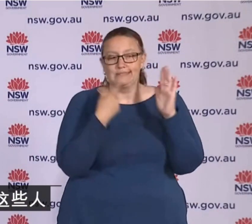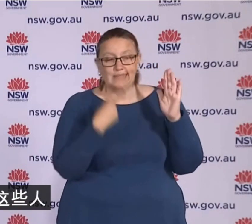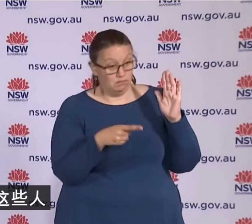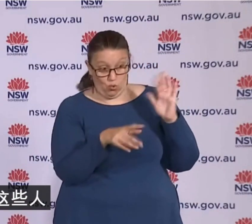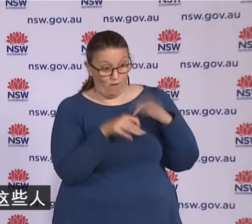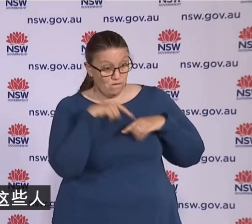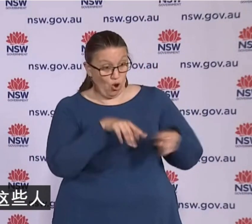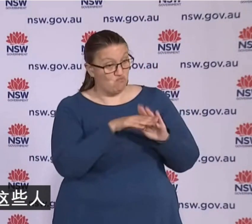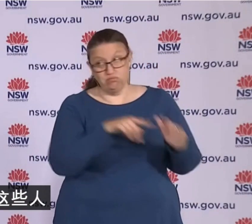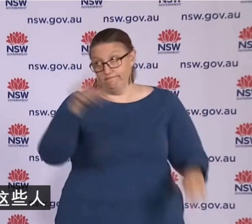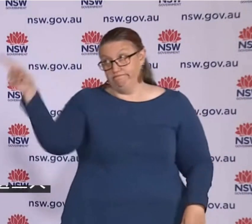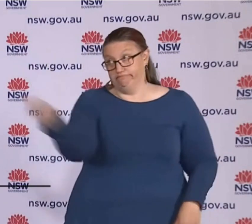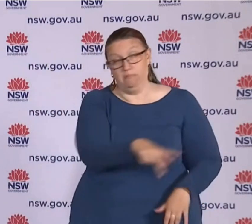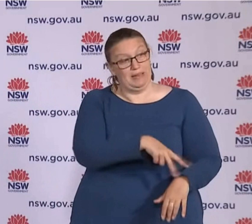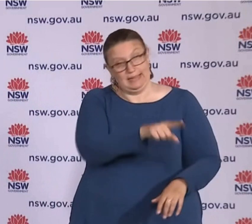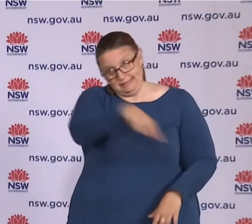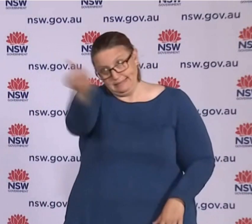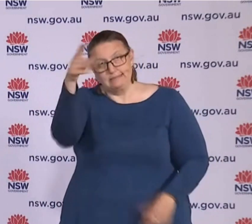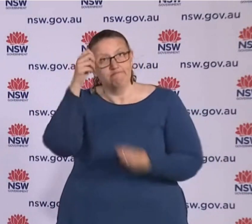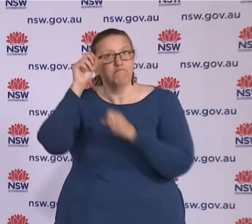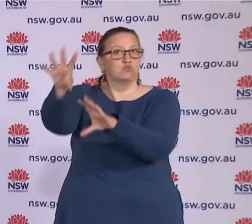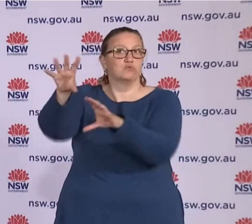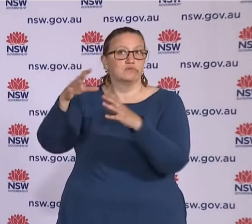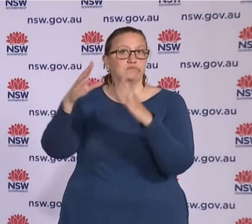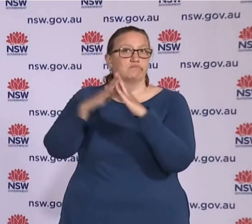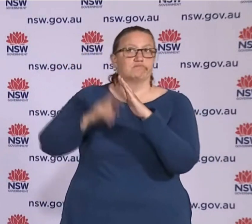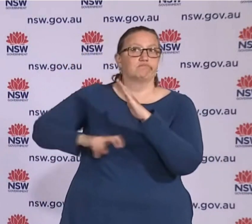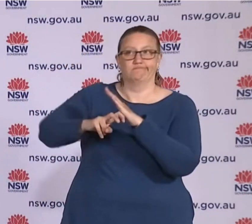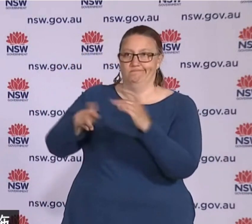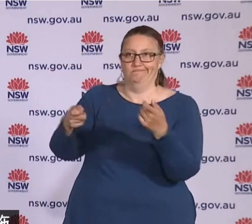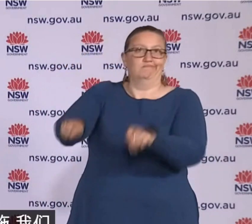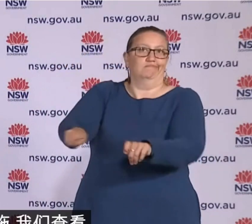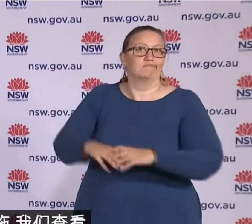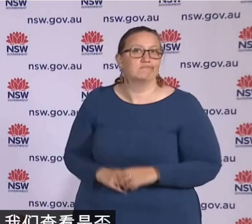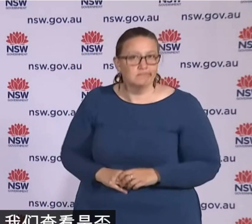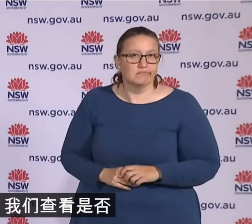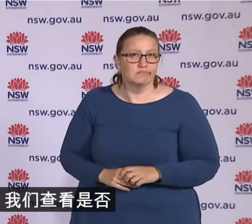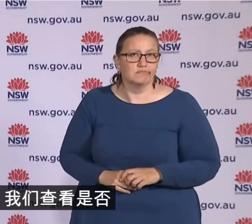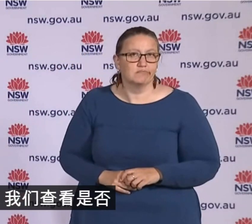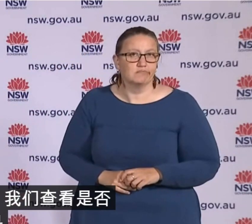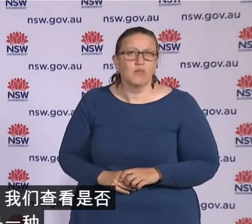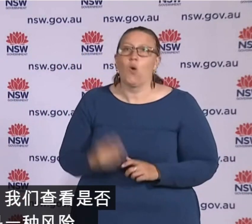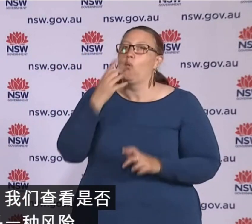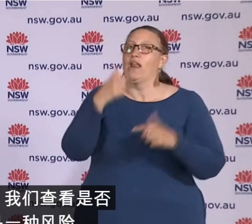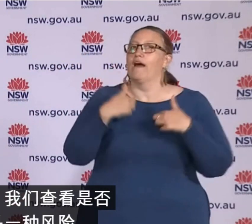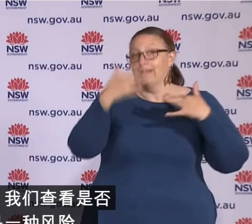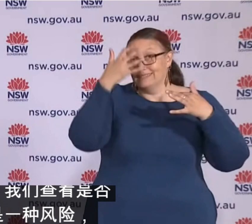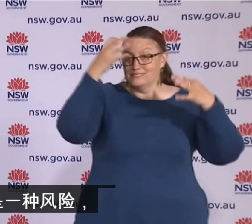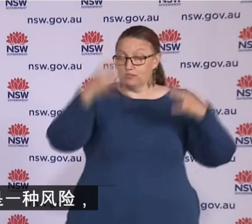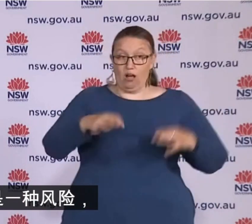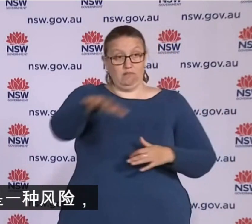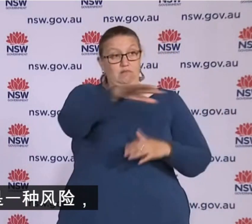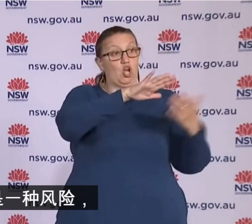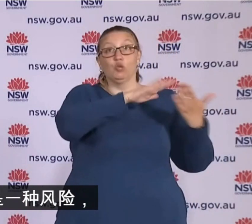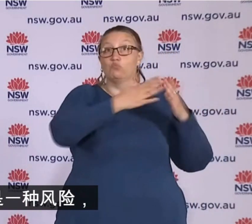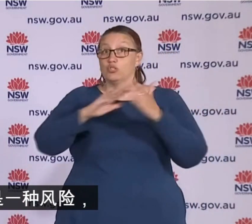the arrangements around the security of those individuals. In assessing whether we have lockdowns, we look at whether there is a risk to the broader community. Have